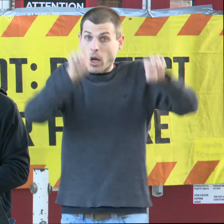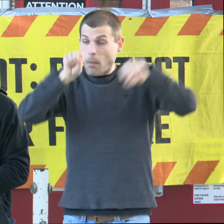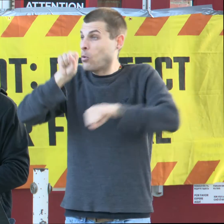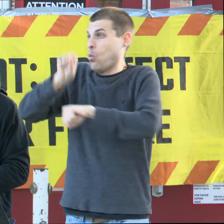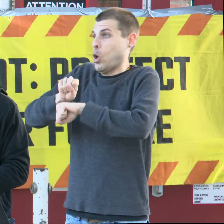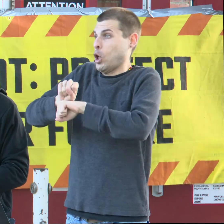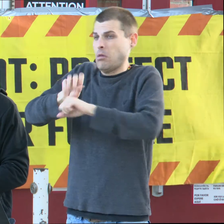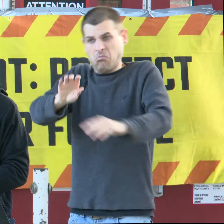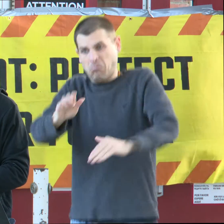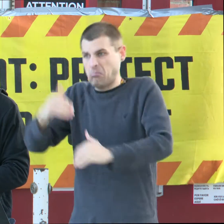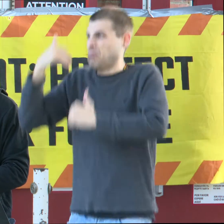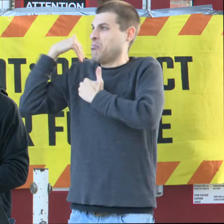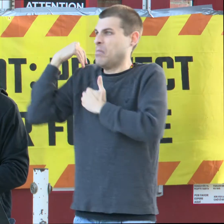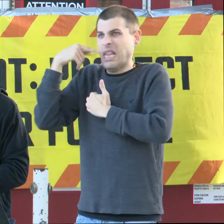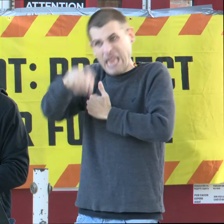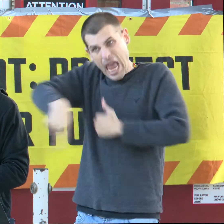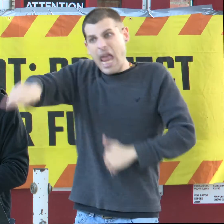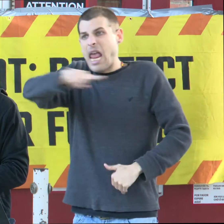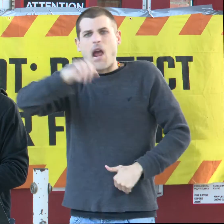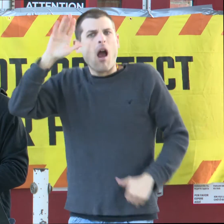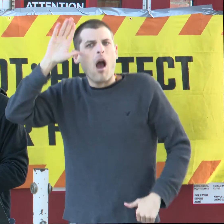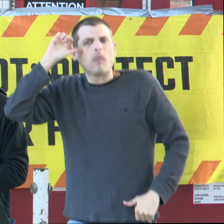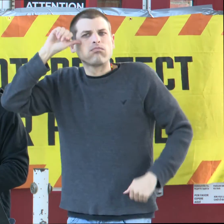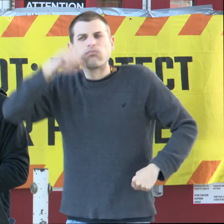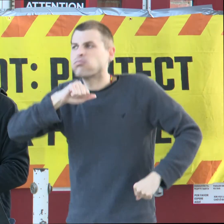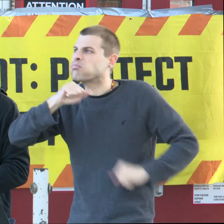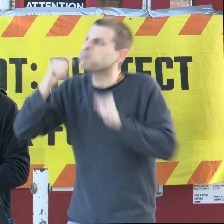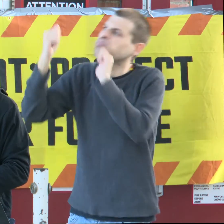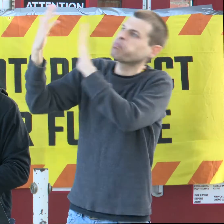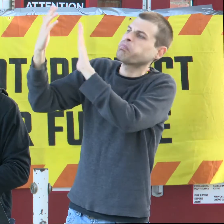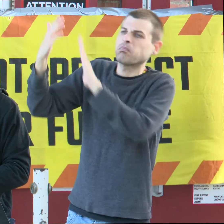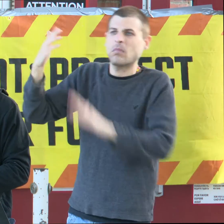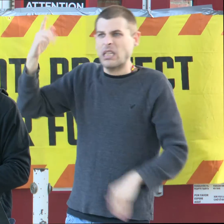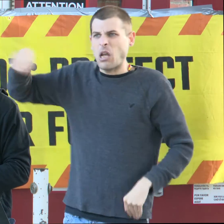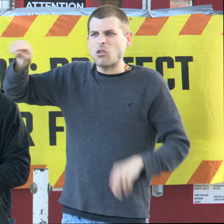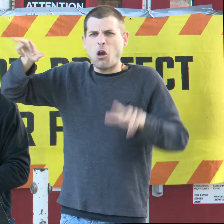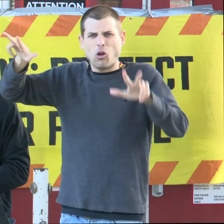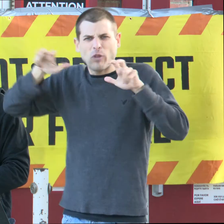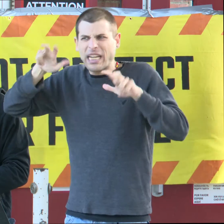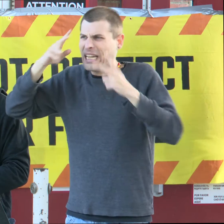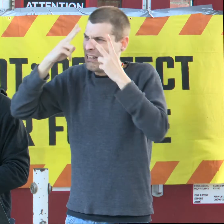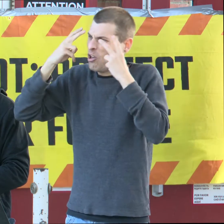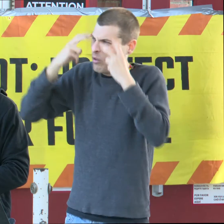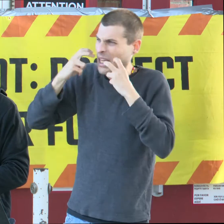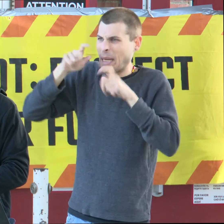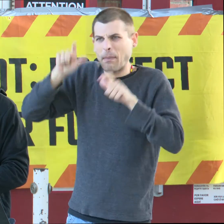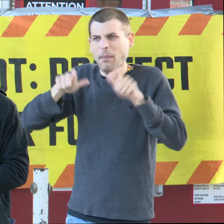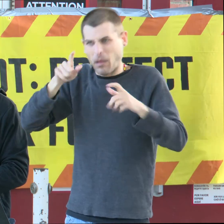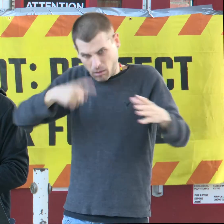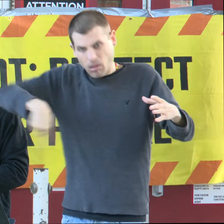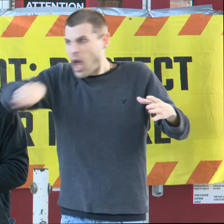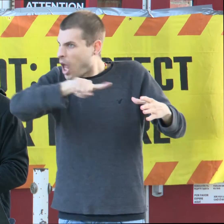are standing up to the greedy, selfish capitalist.